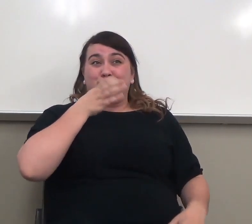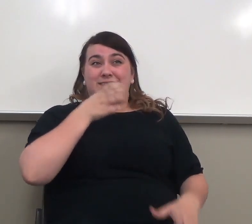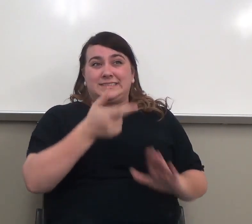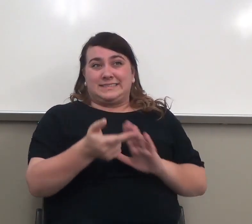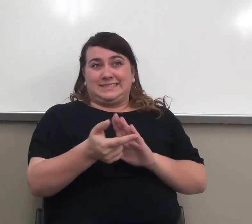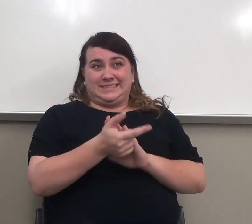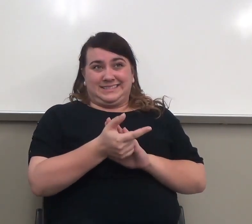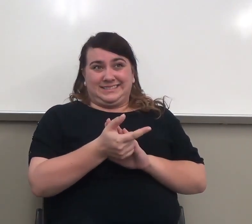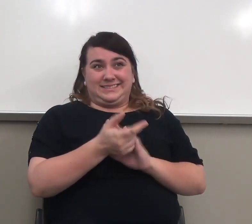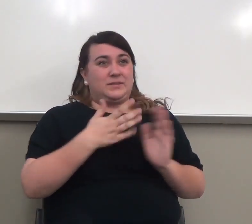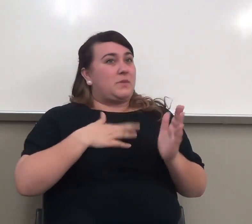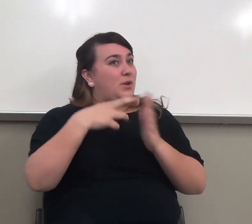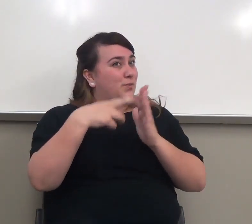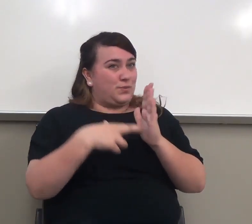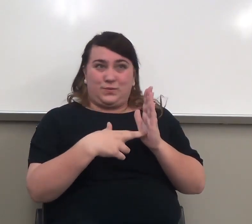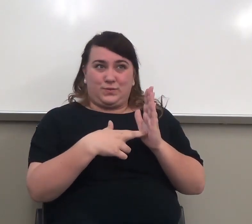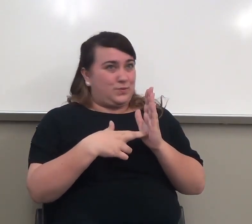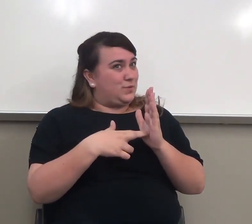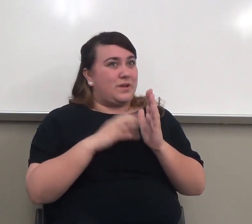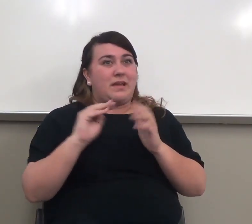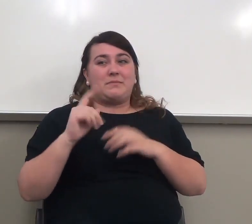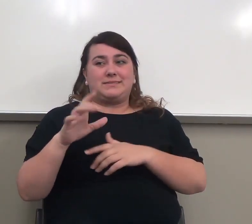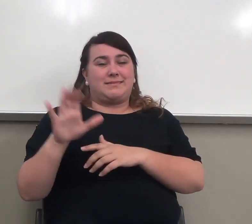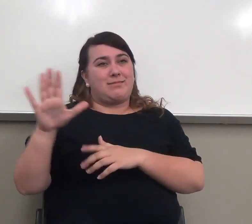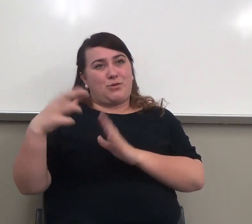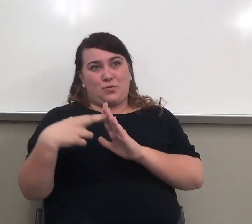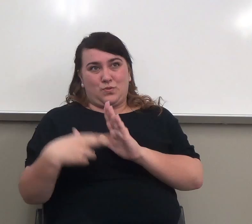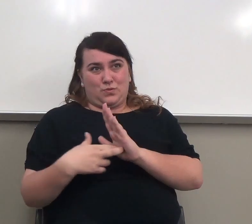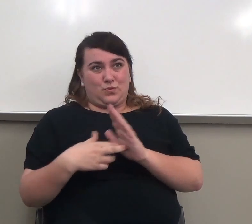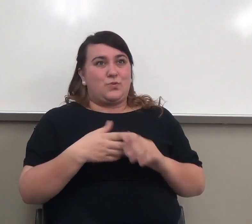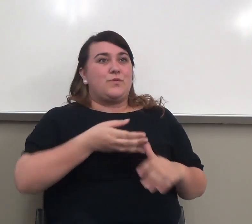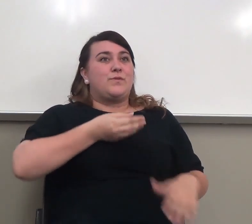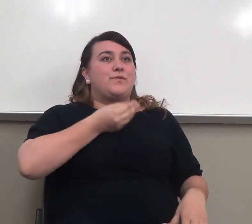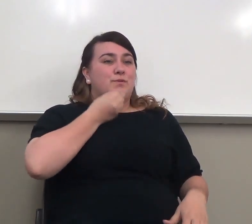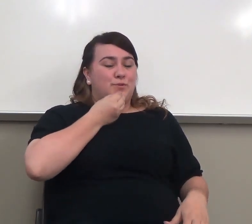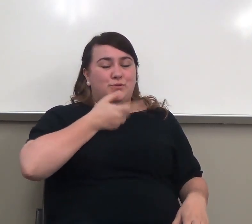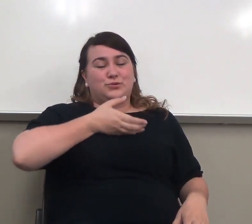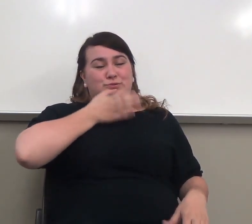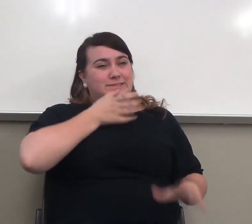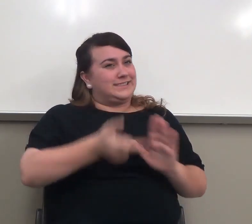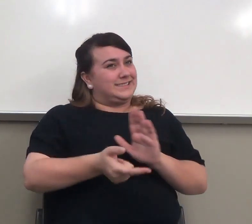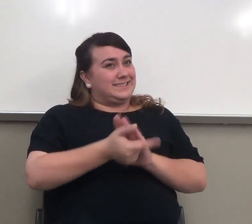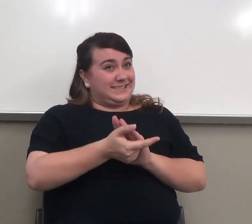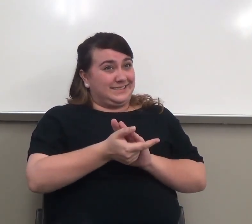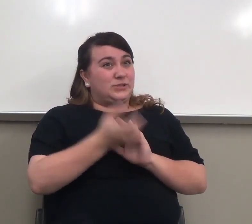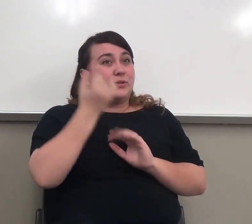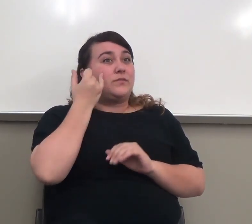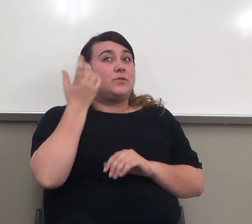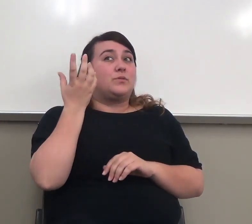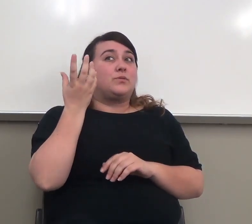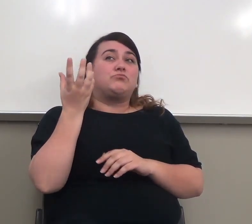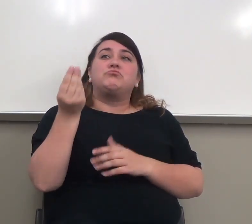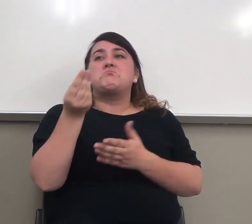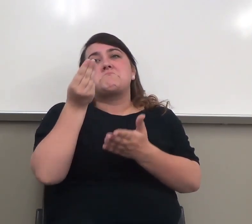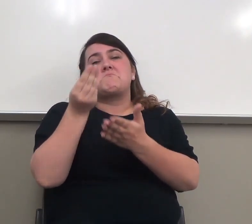my rule. It's the NPC rule. So if you do go out and buy something during the break, you